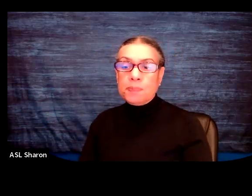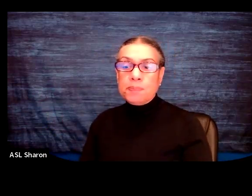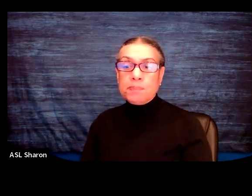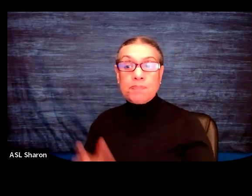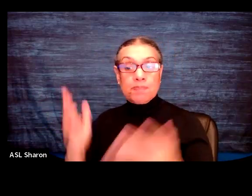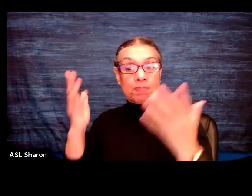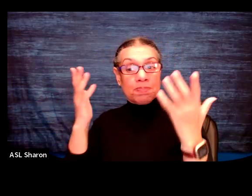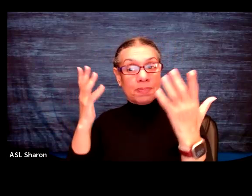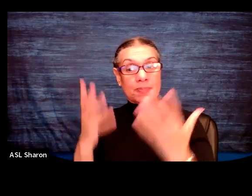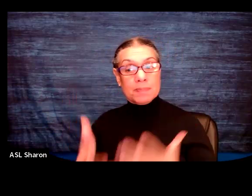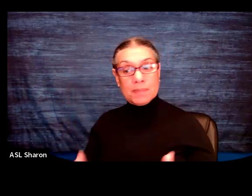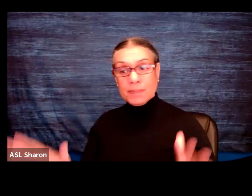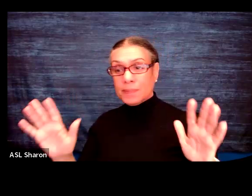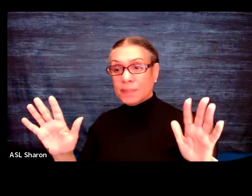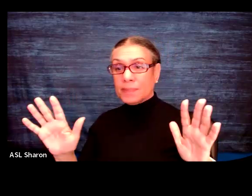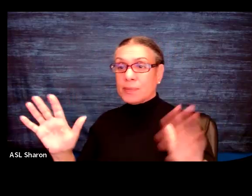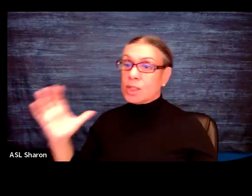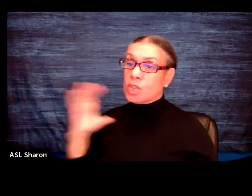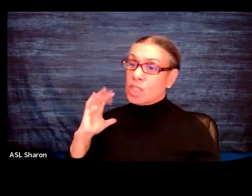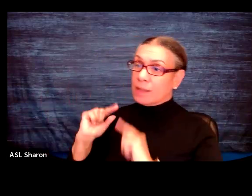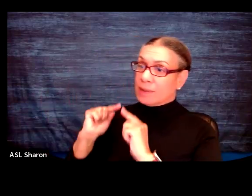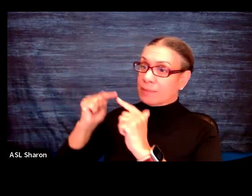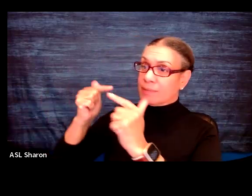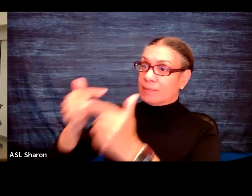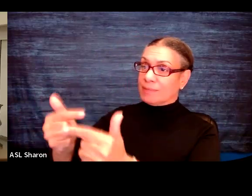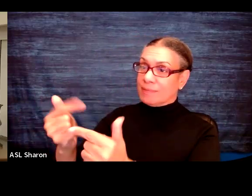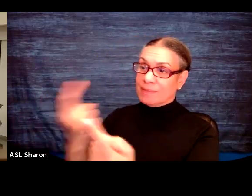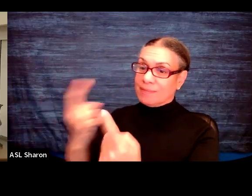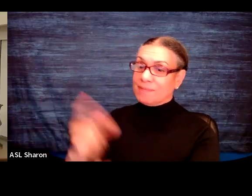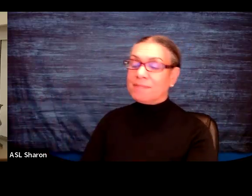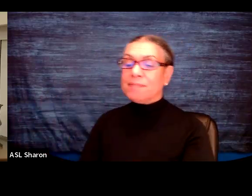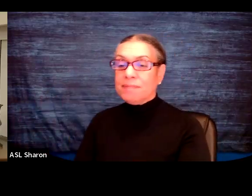And with that, Chair, I will pass it back to you for questions.